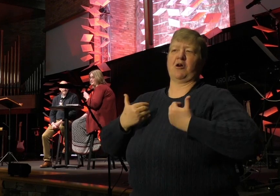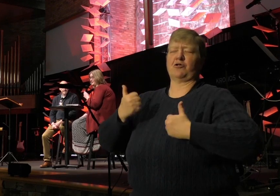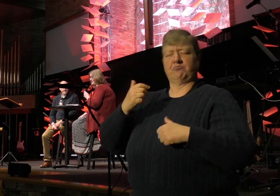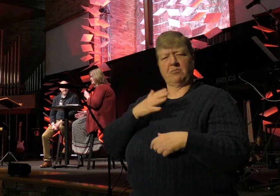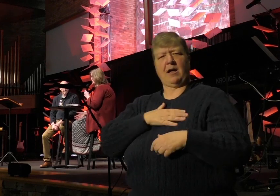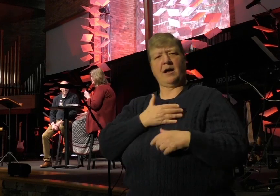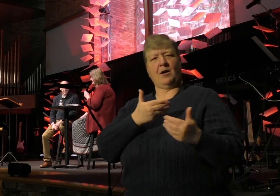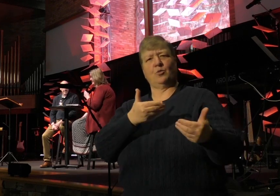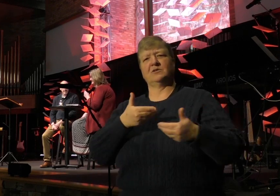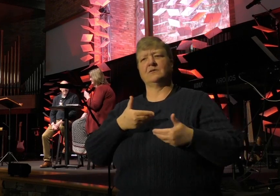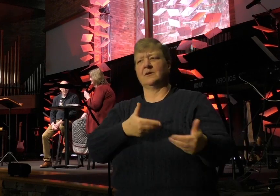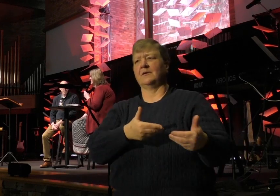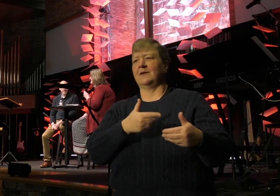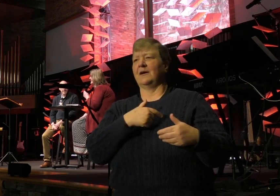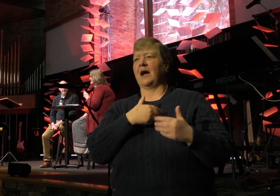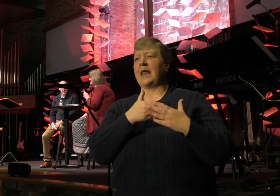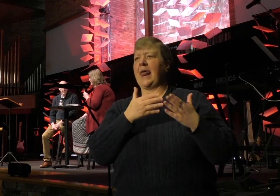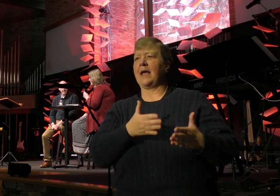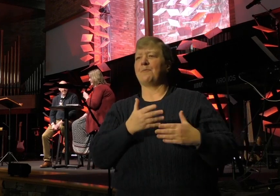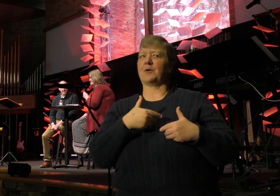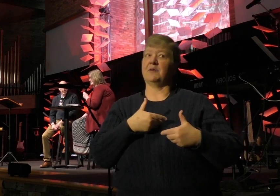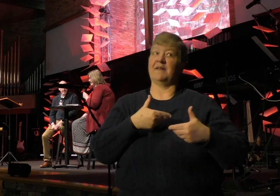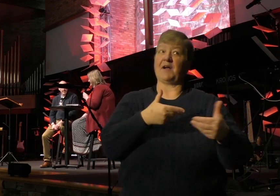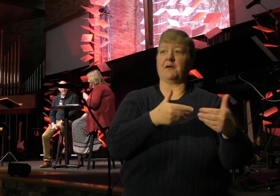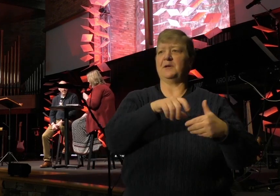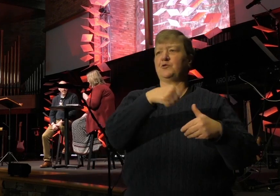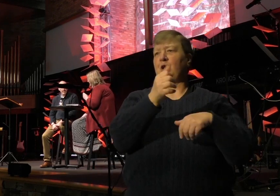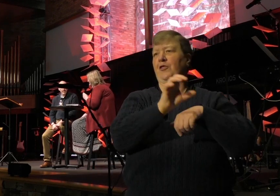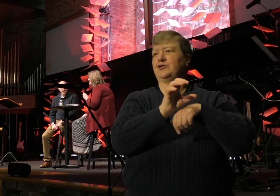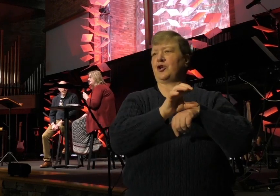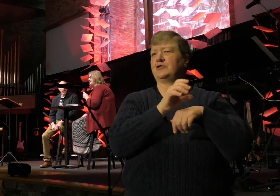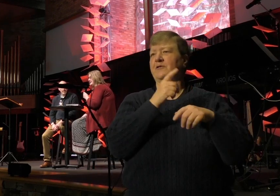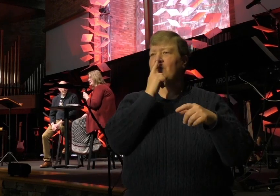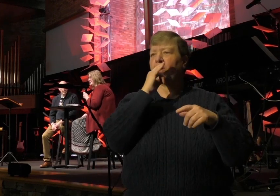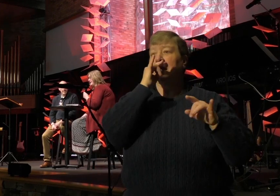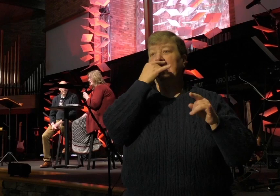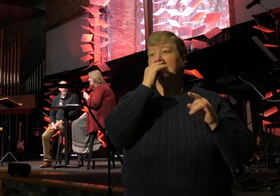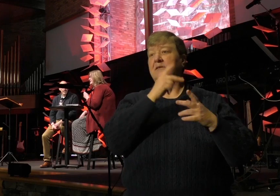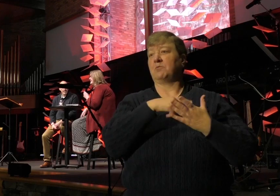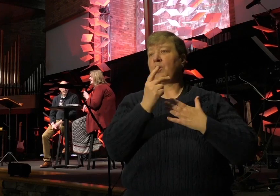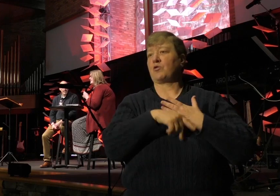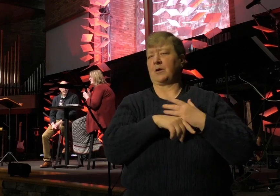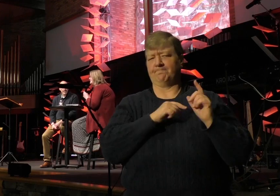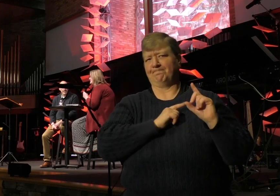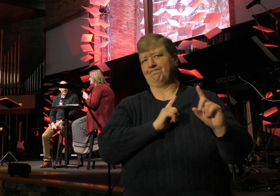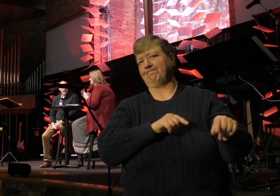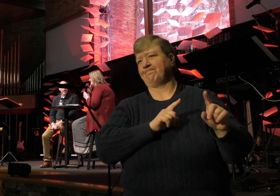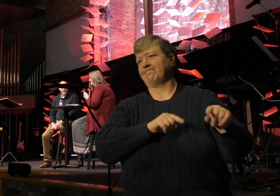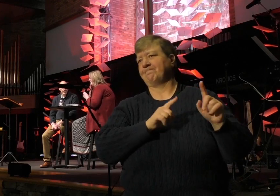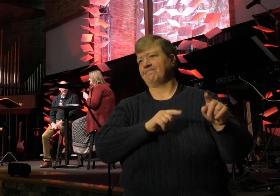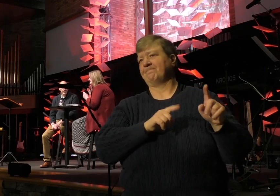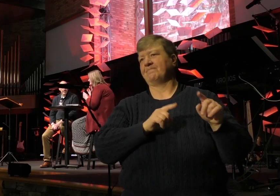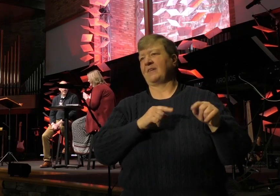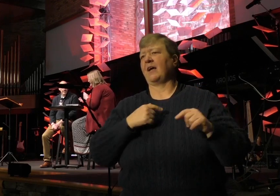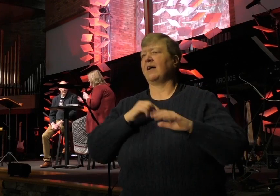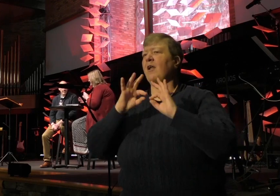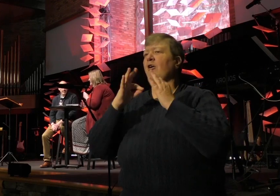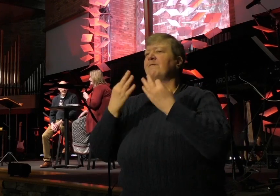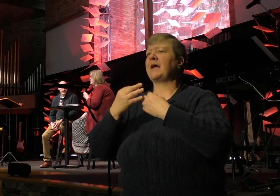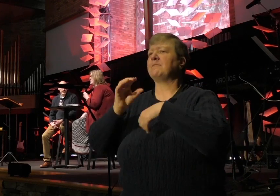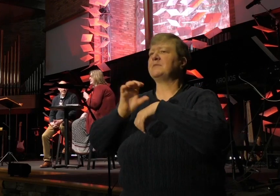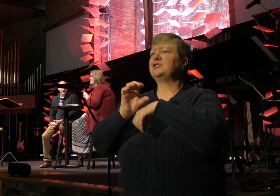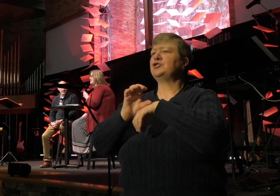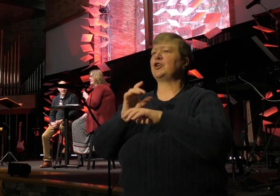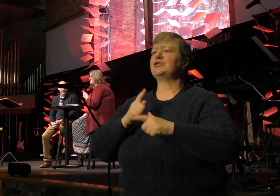invited me to another church that had some kids programs, and so I started attending there, and our family church life kind of died,